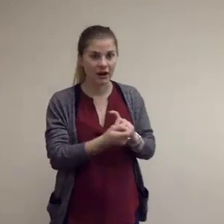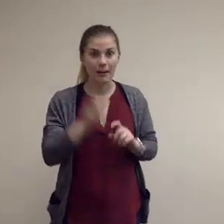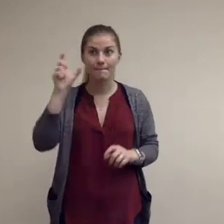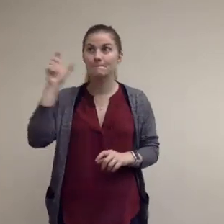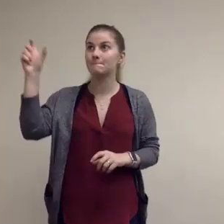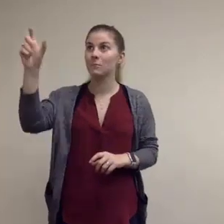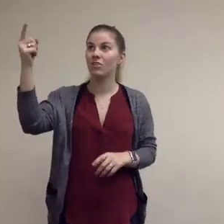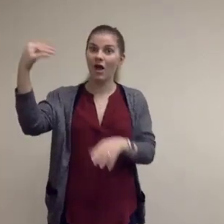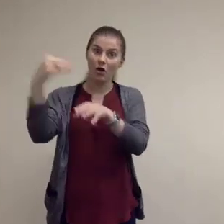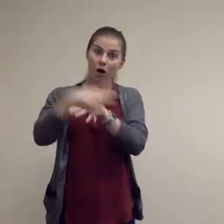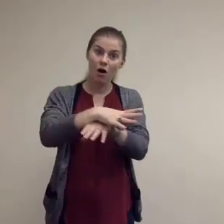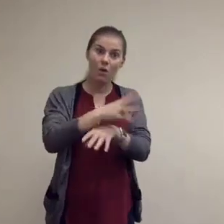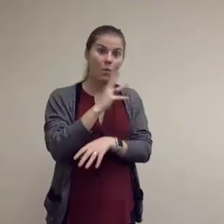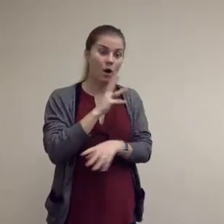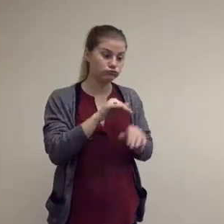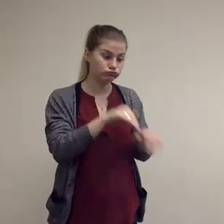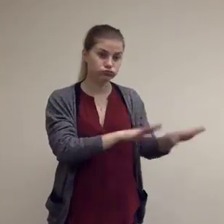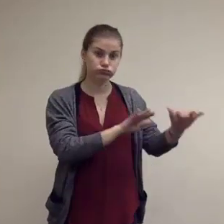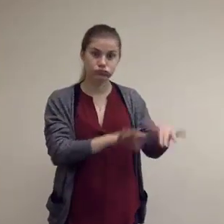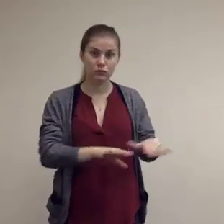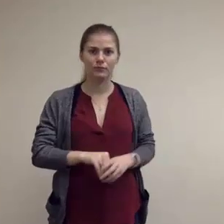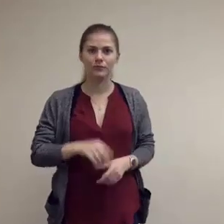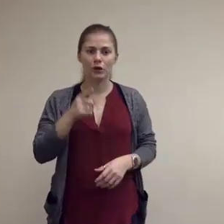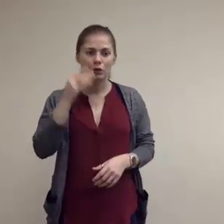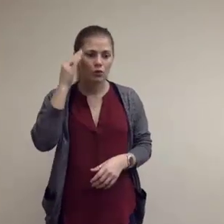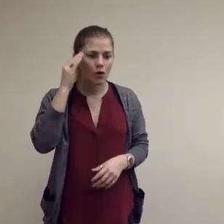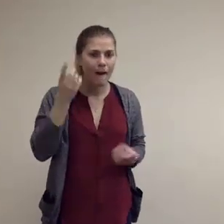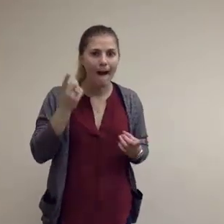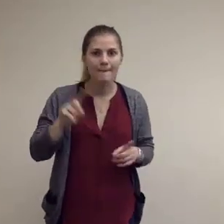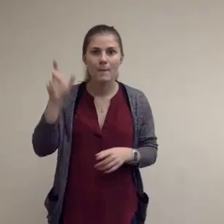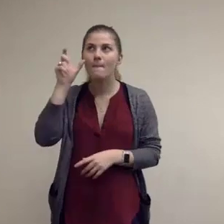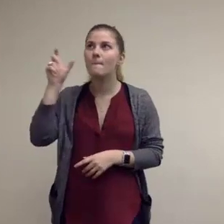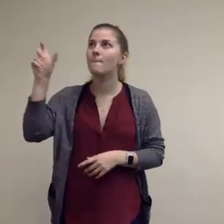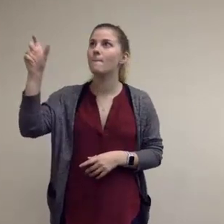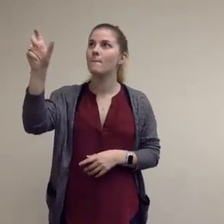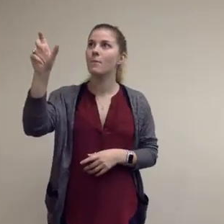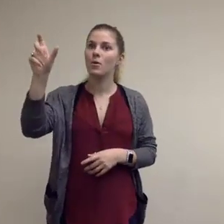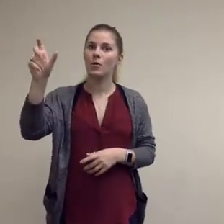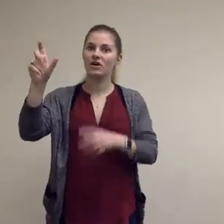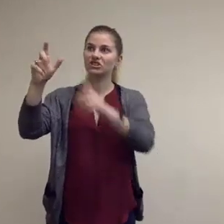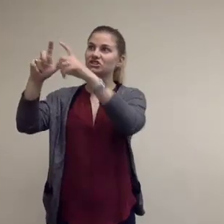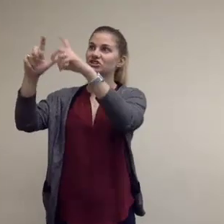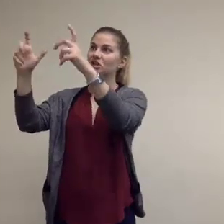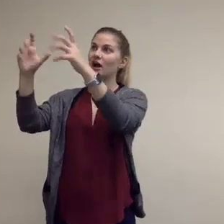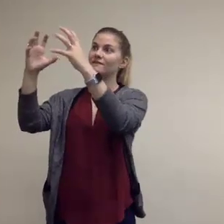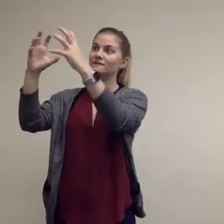that before? That sometimes on a full moon, a lot of weird things happen. You tend to get more shootings,